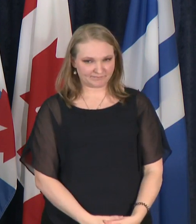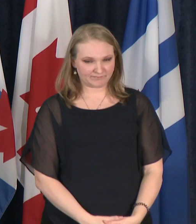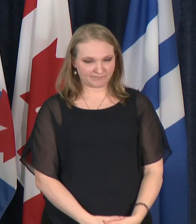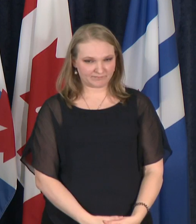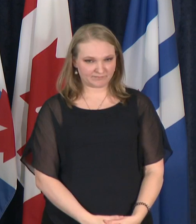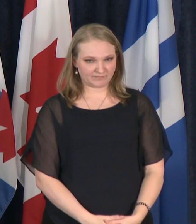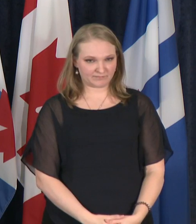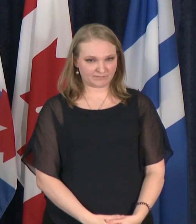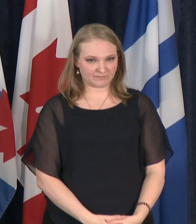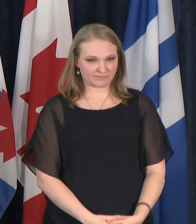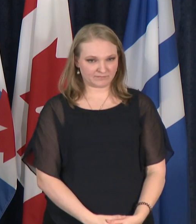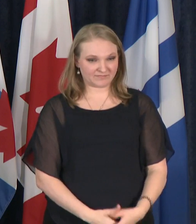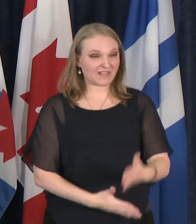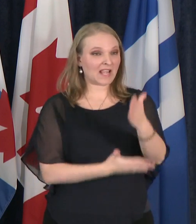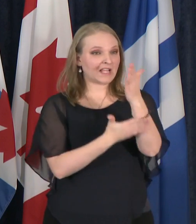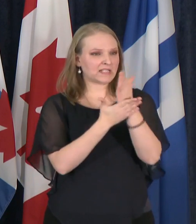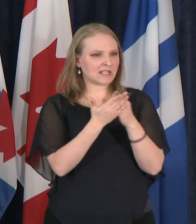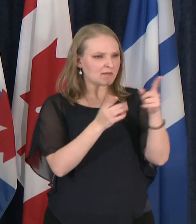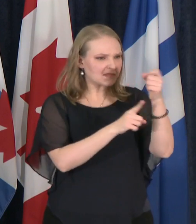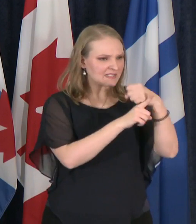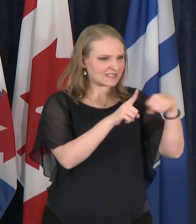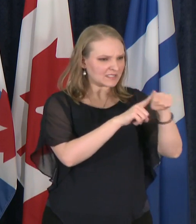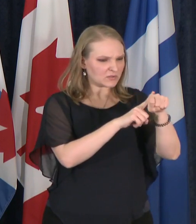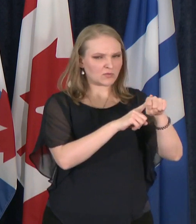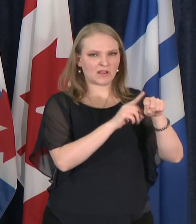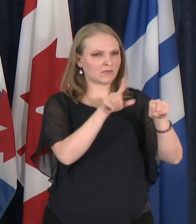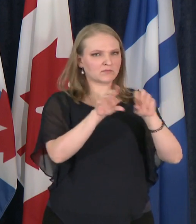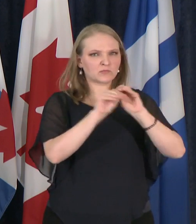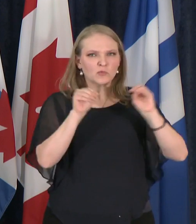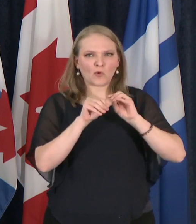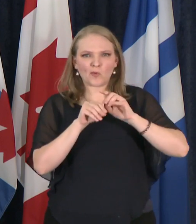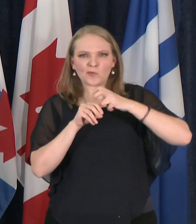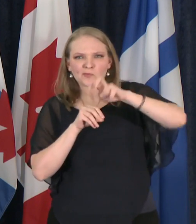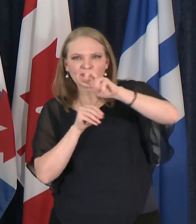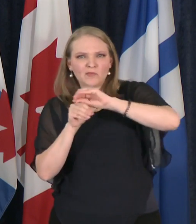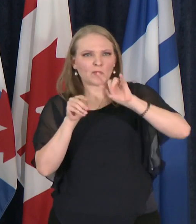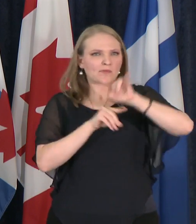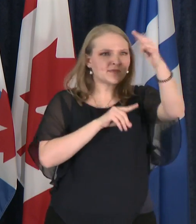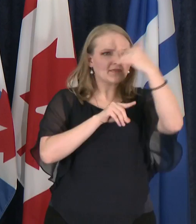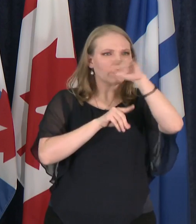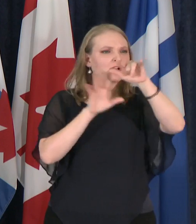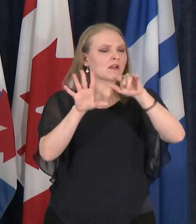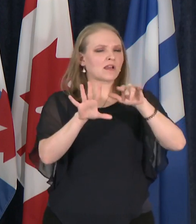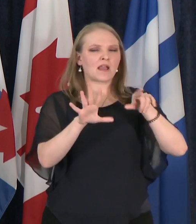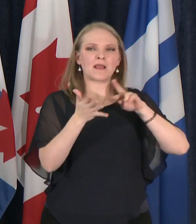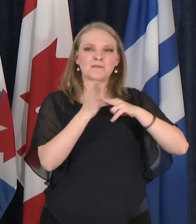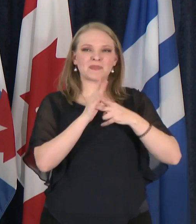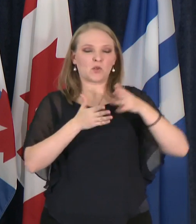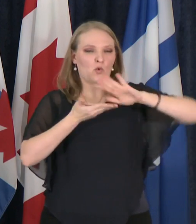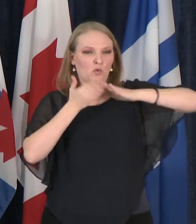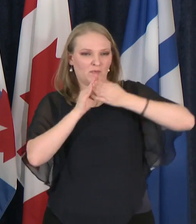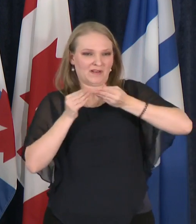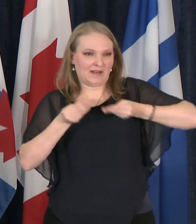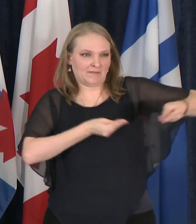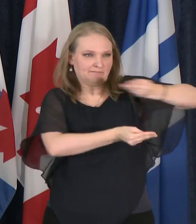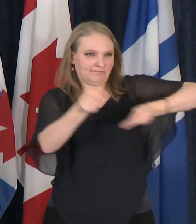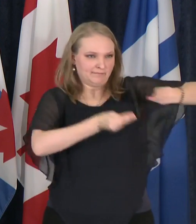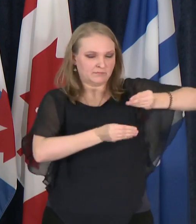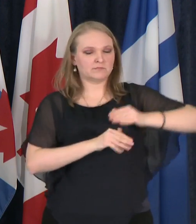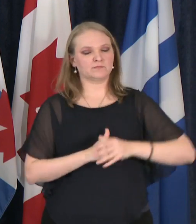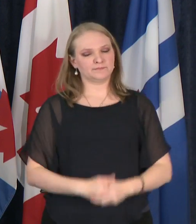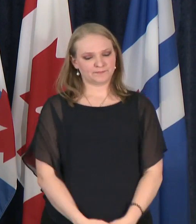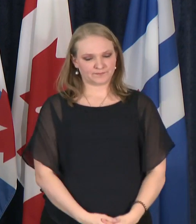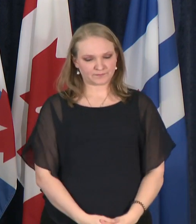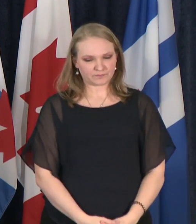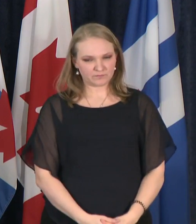unlinked and thus indicate community transmission. We continue to pursue